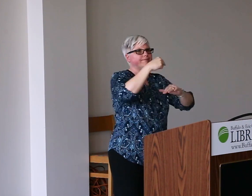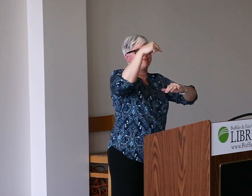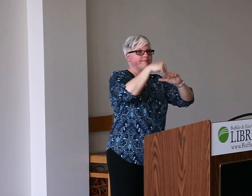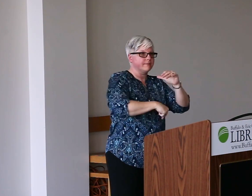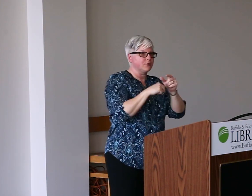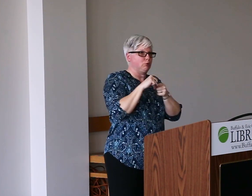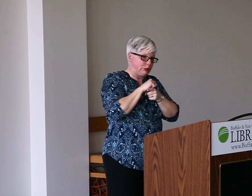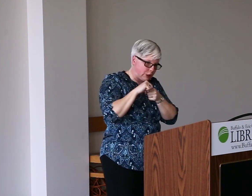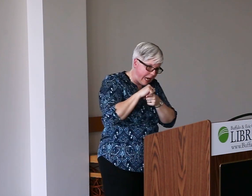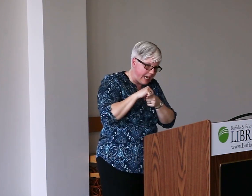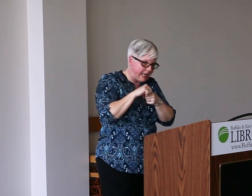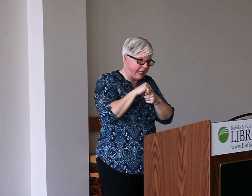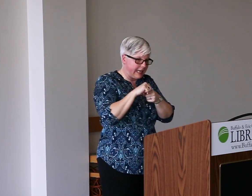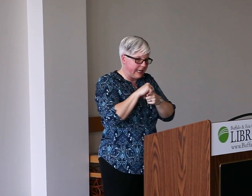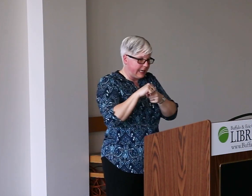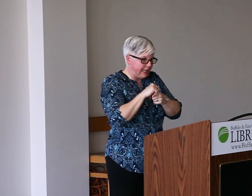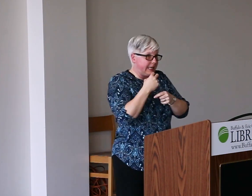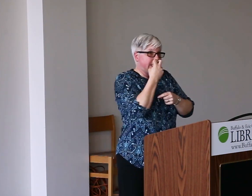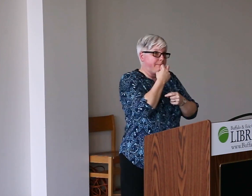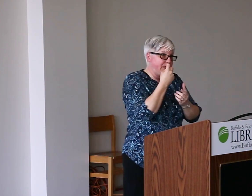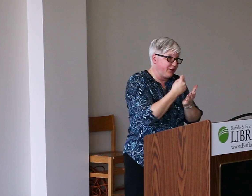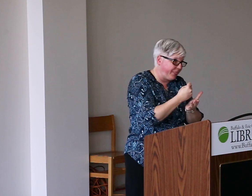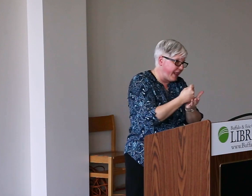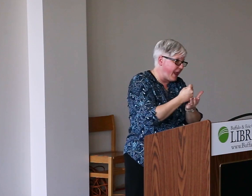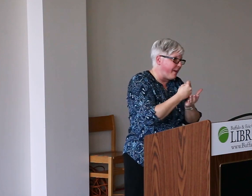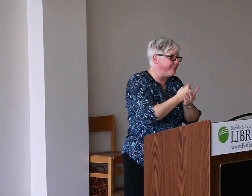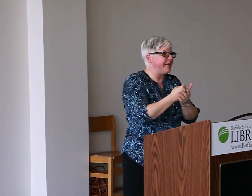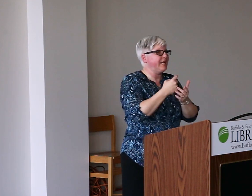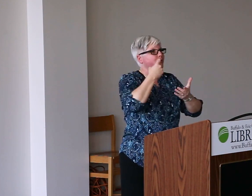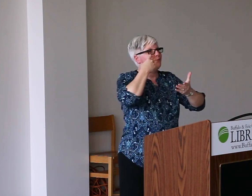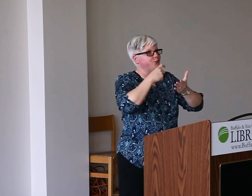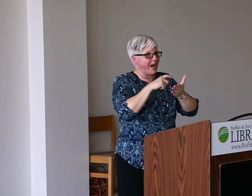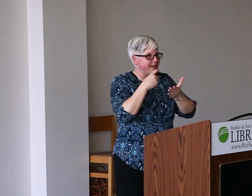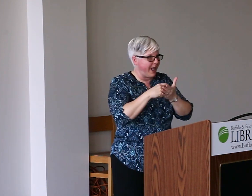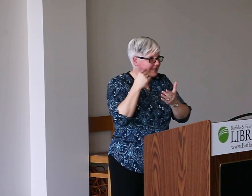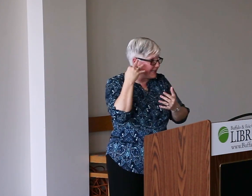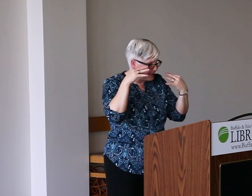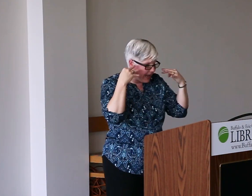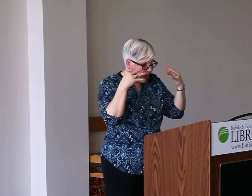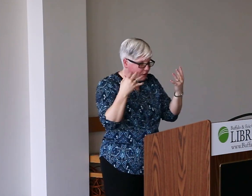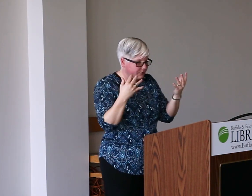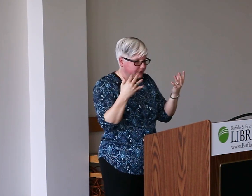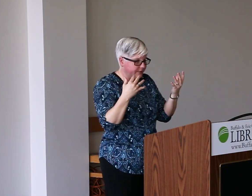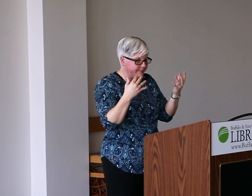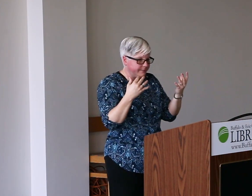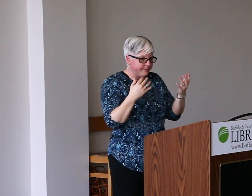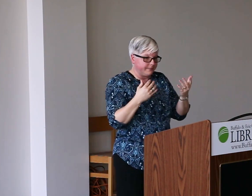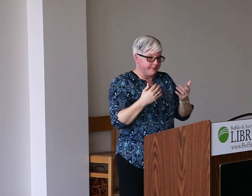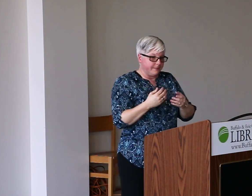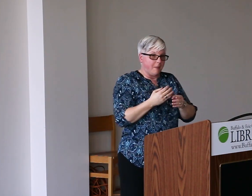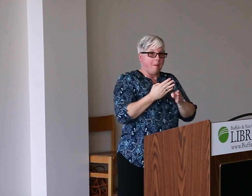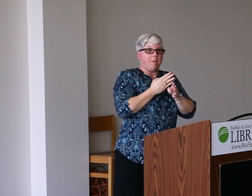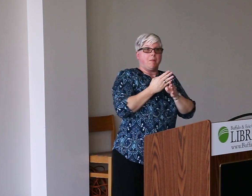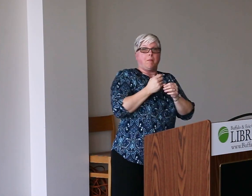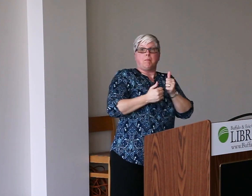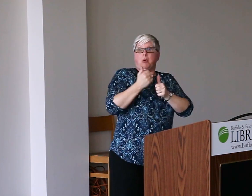And lip reading comes with in-depth training. You go to speech therapy. They try to help you recognize